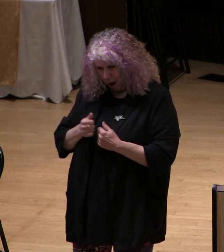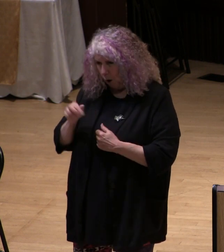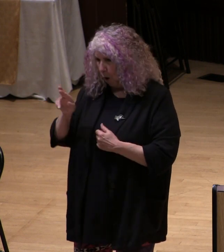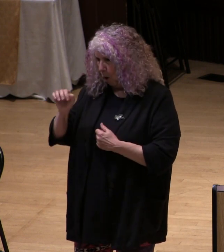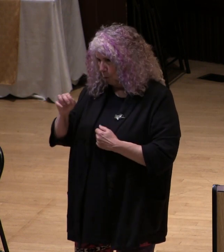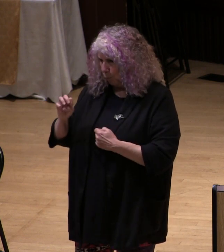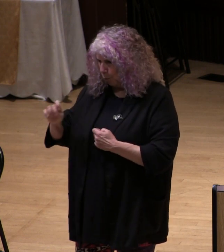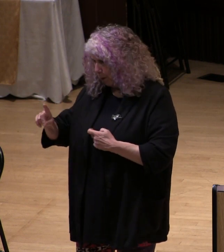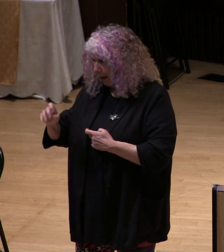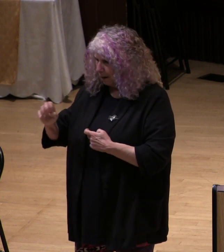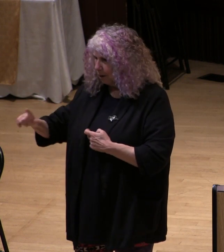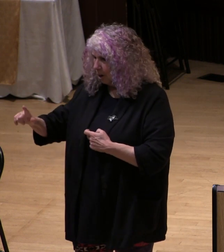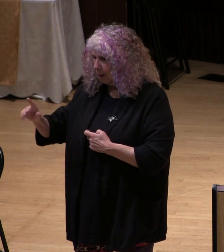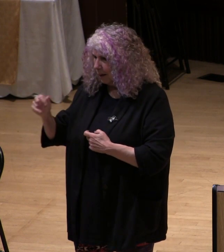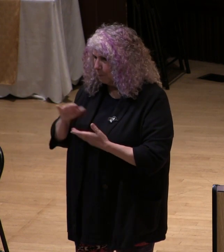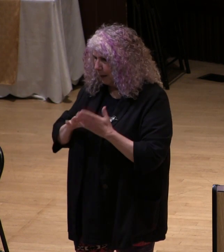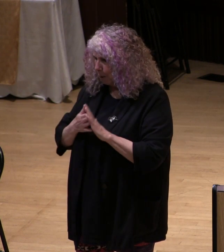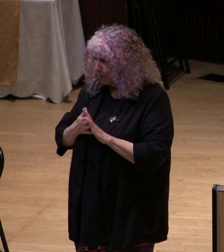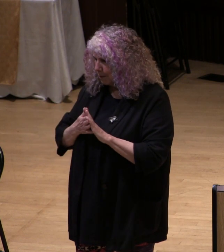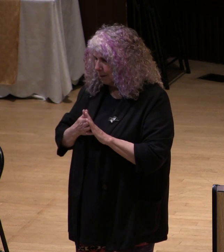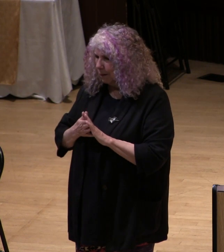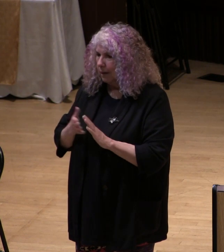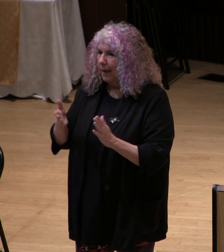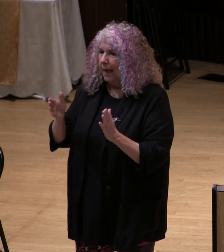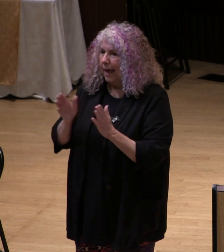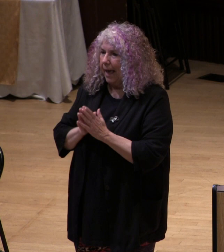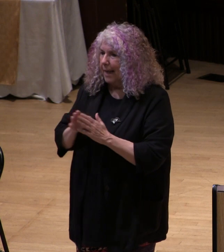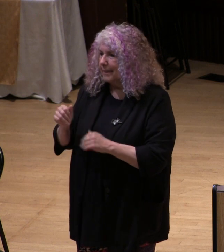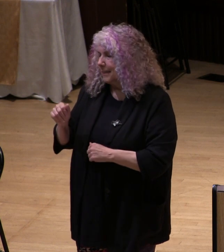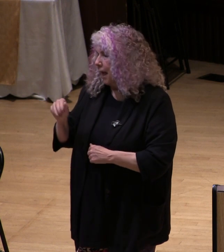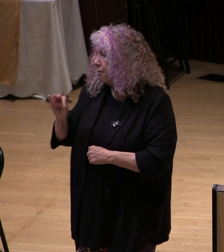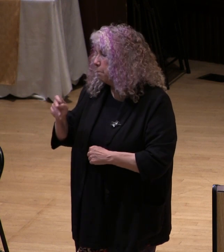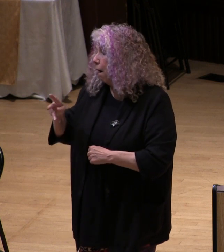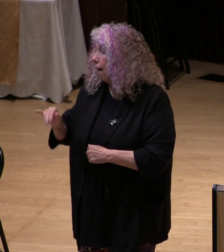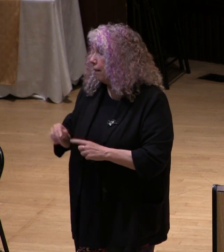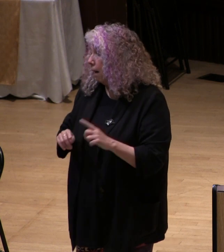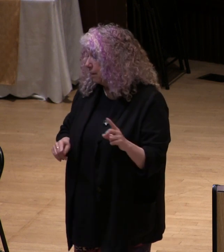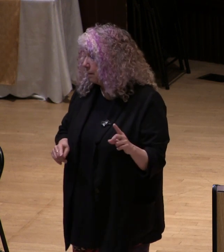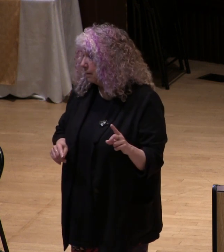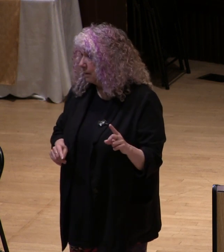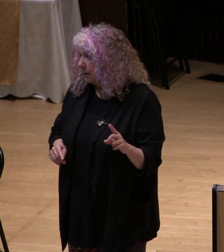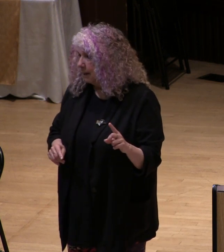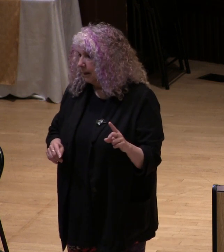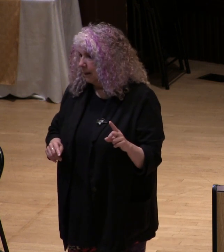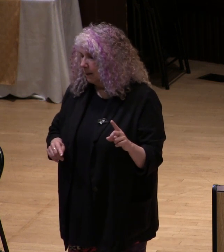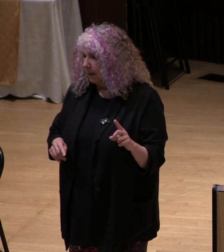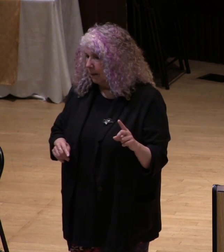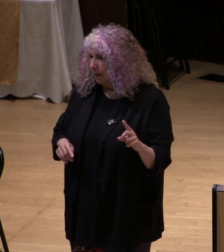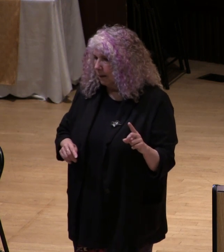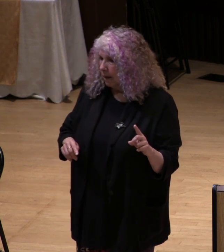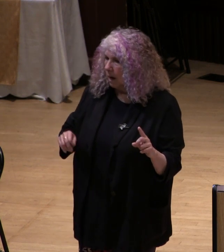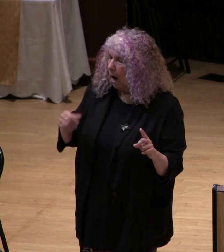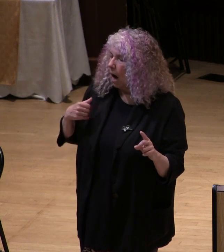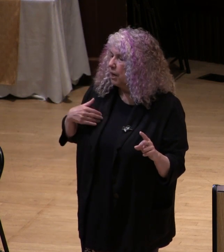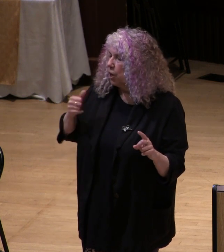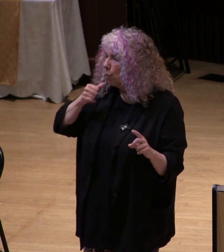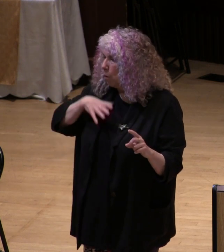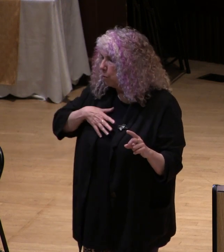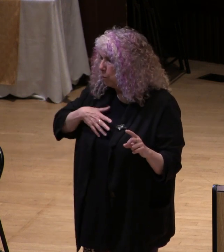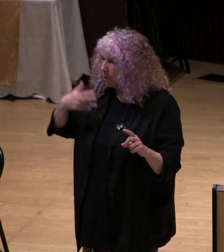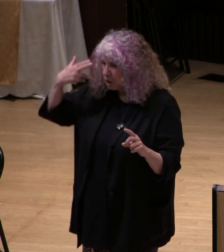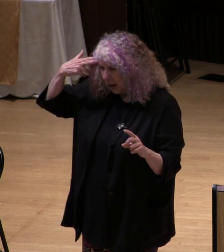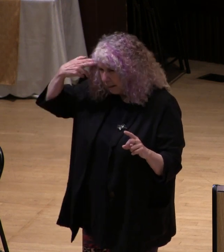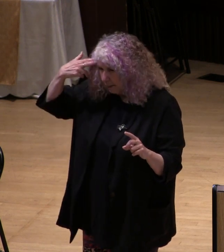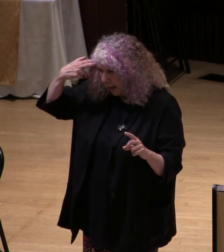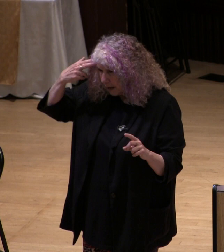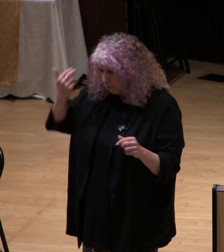radical it is? Just ask Malala Yousafzai, the Pakistani young woman who was shot in the head